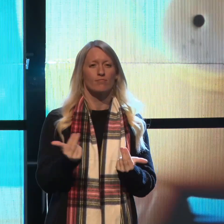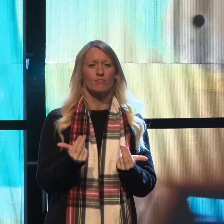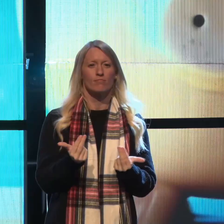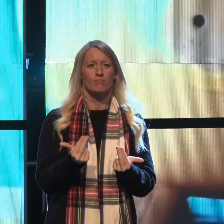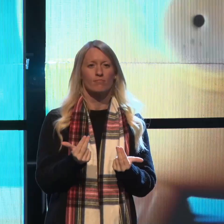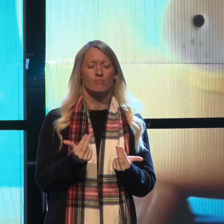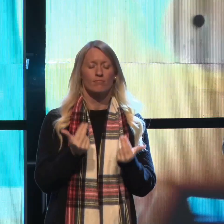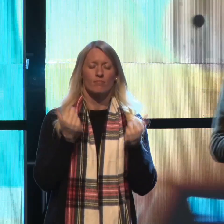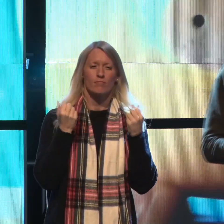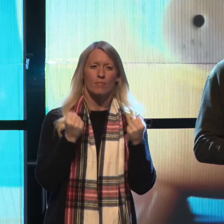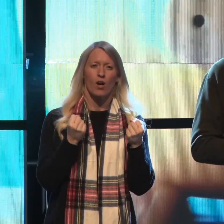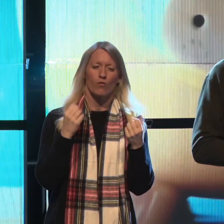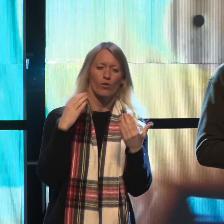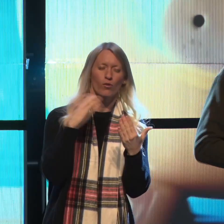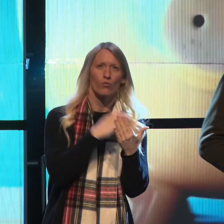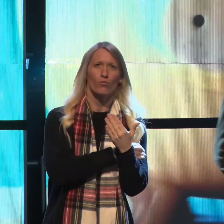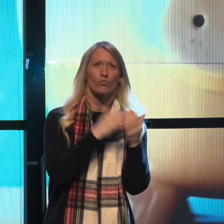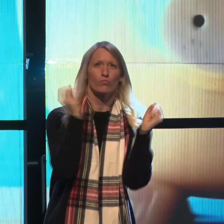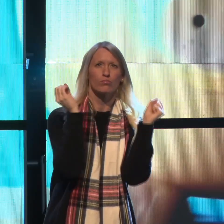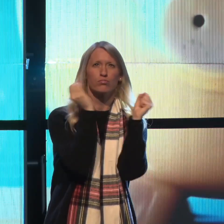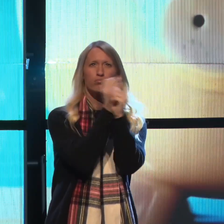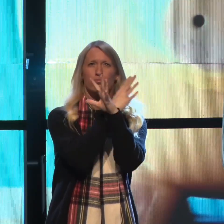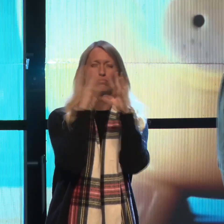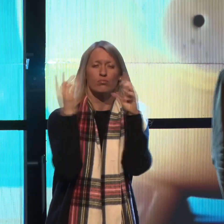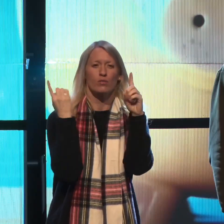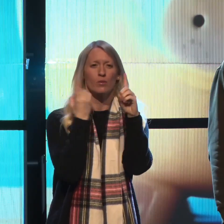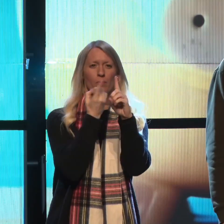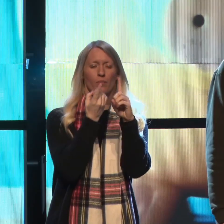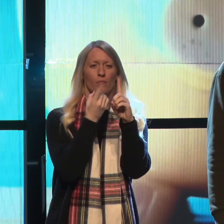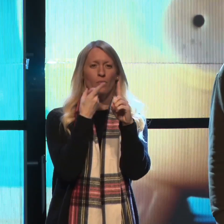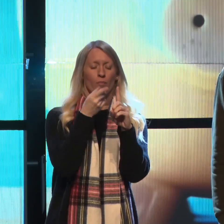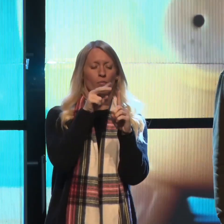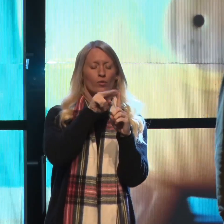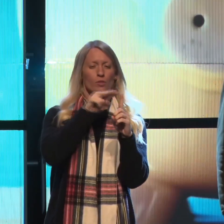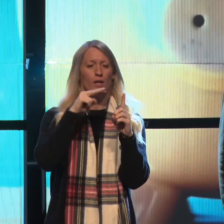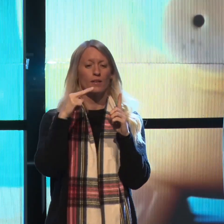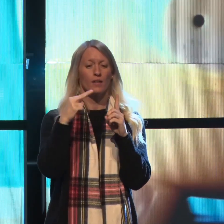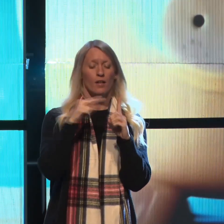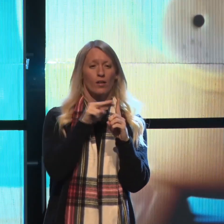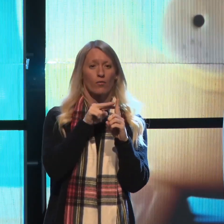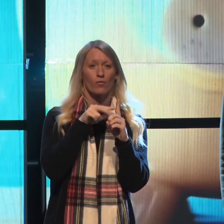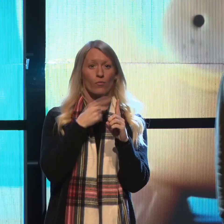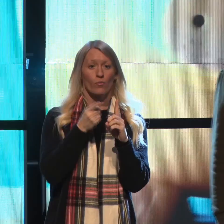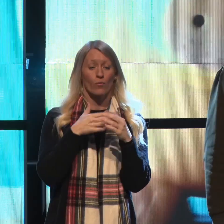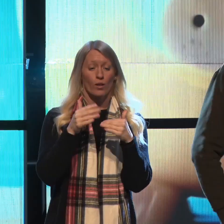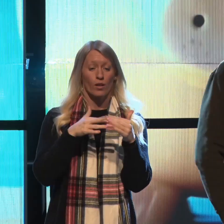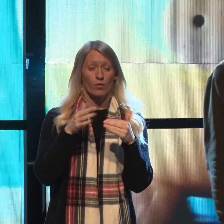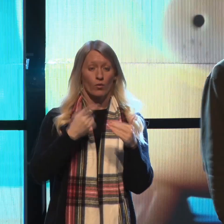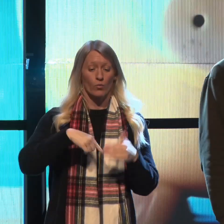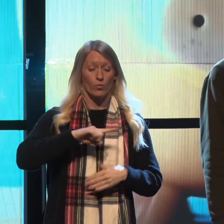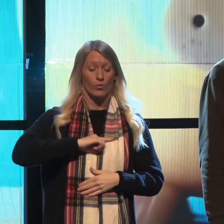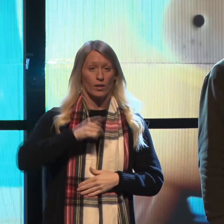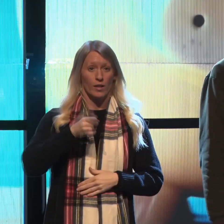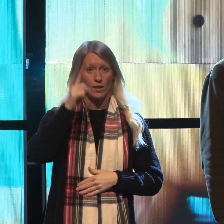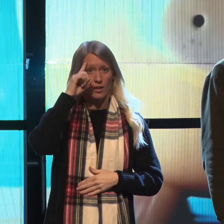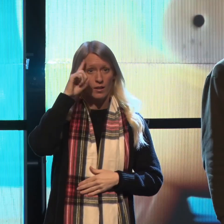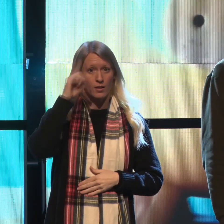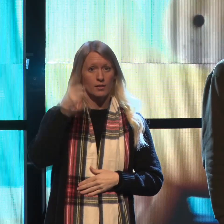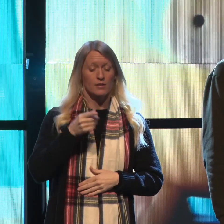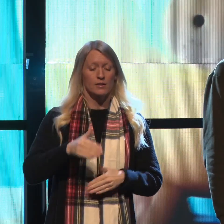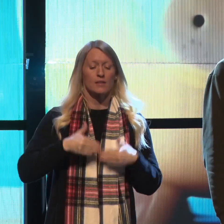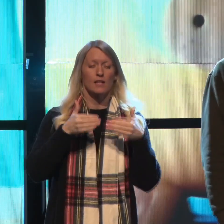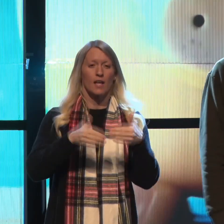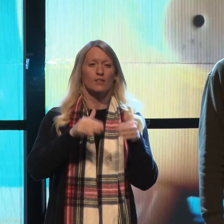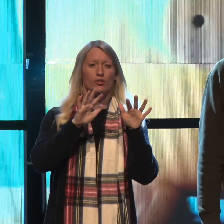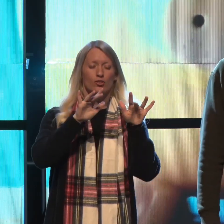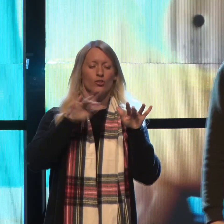A powerful vision will put in perspective whatever we think is the next shiny thing.